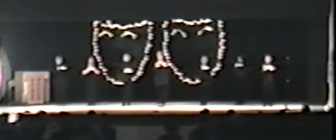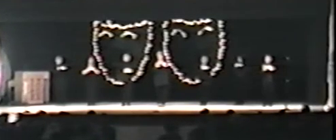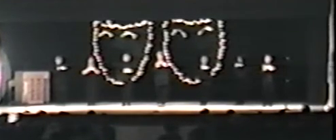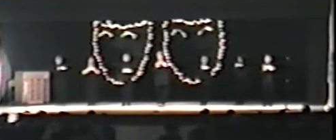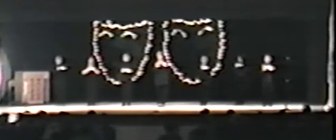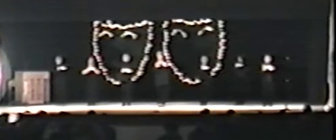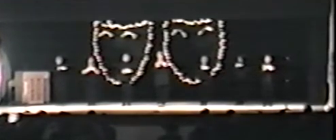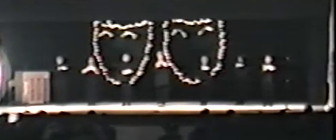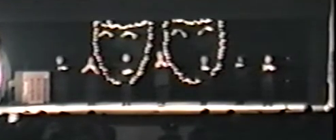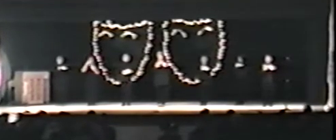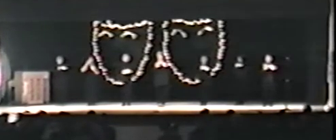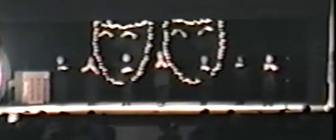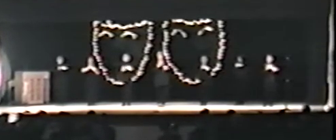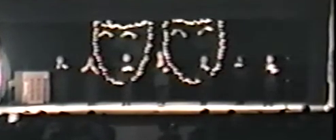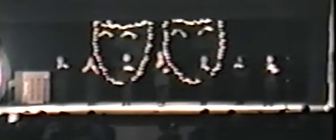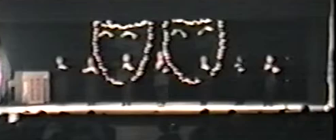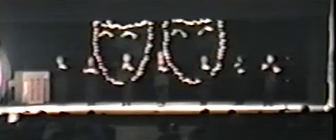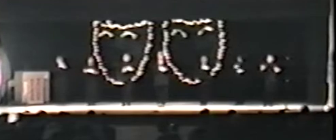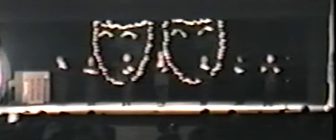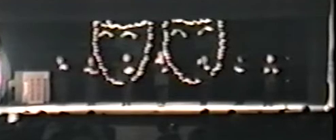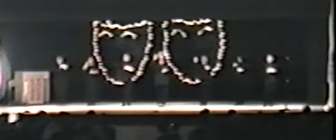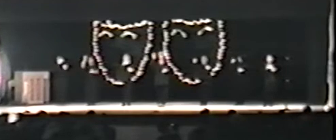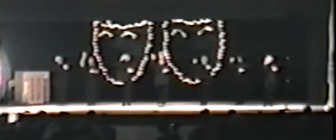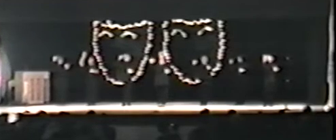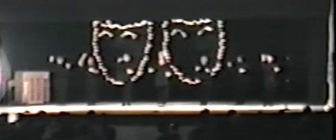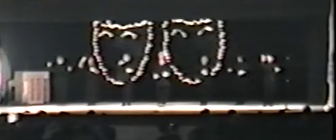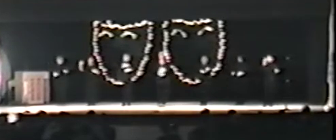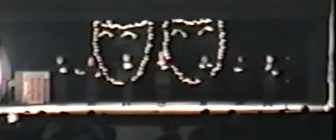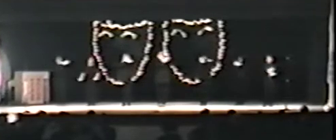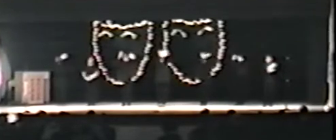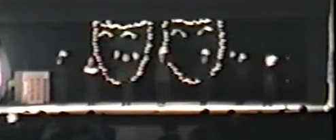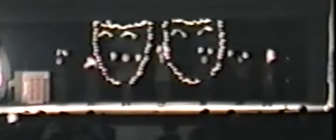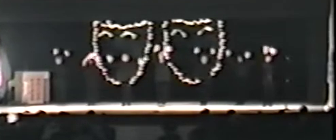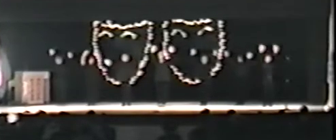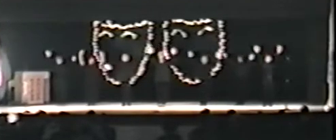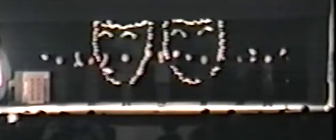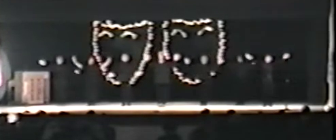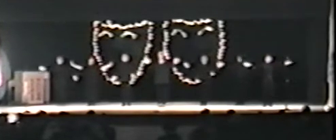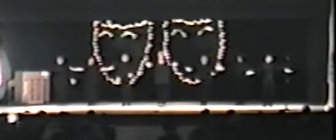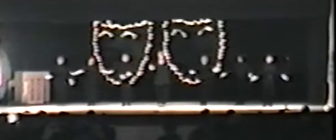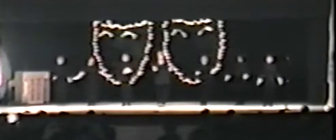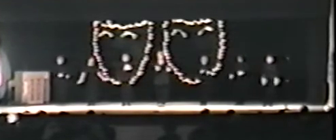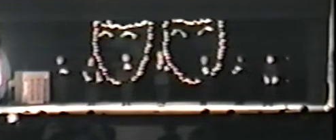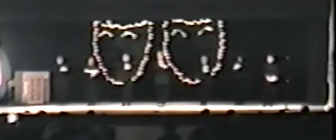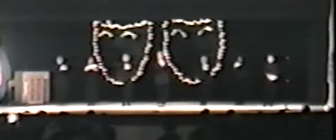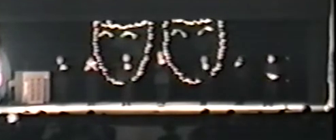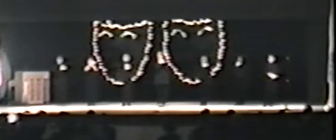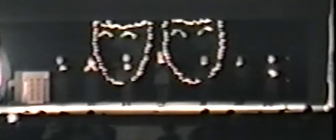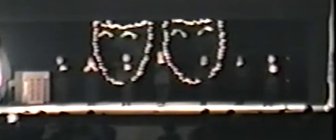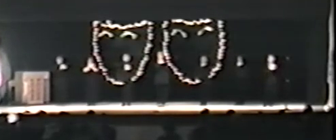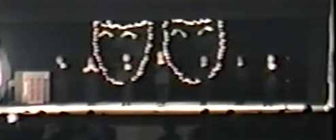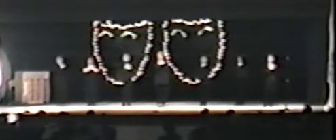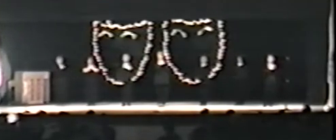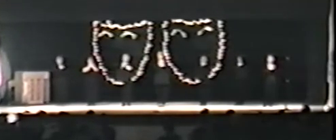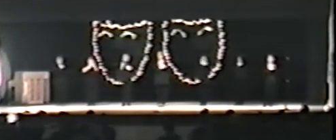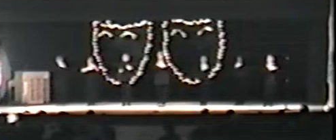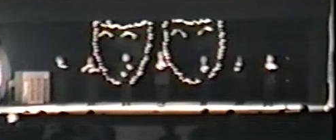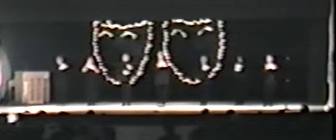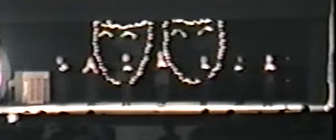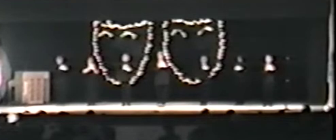I found the greatest love of all